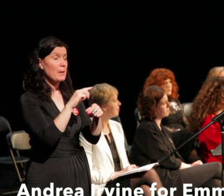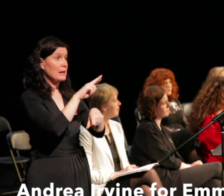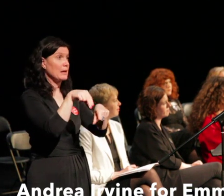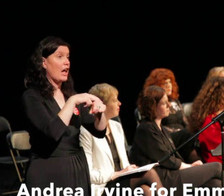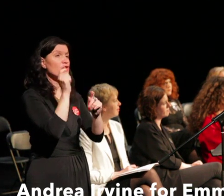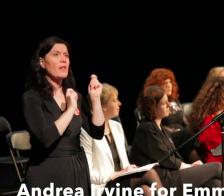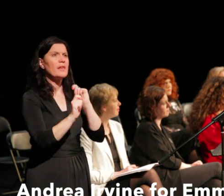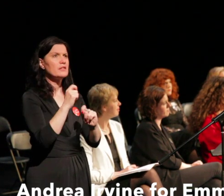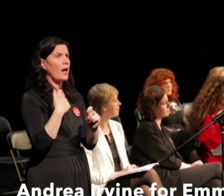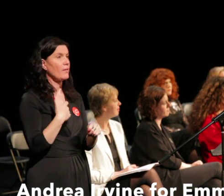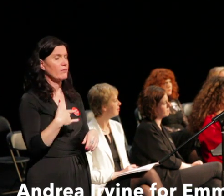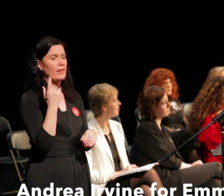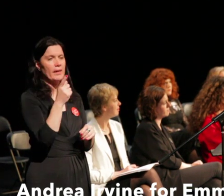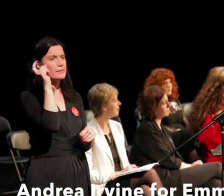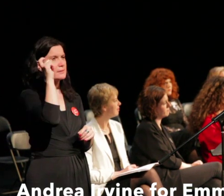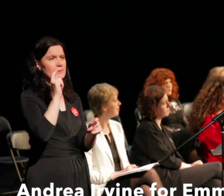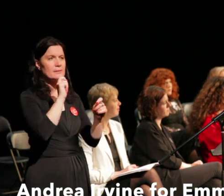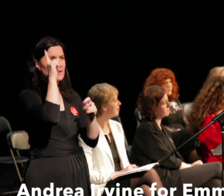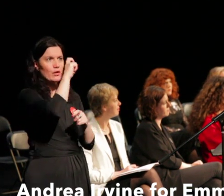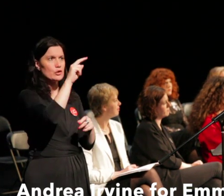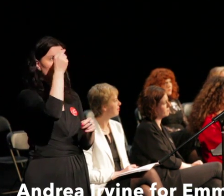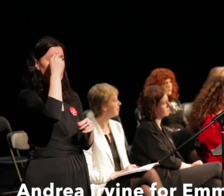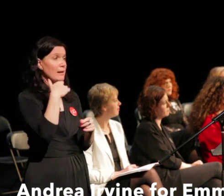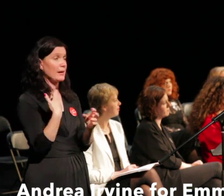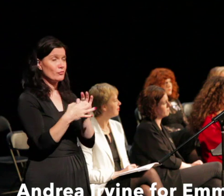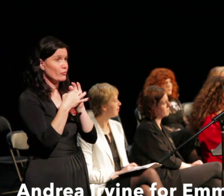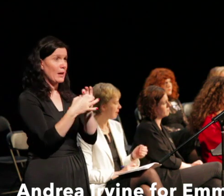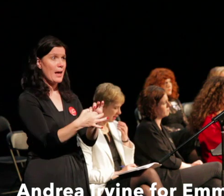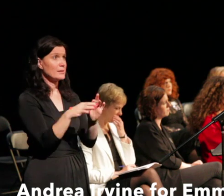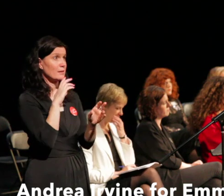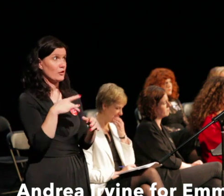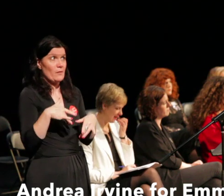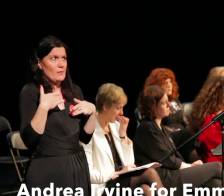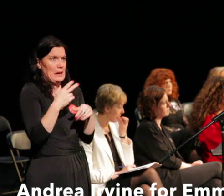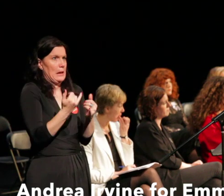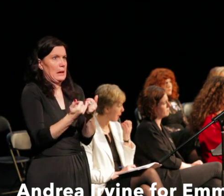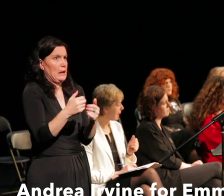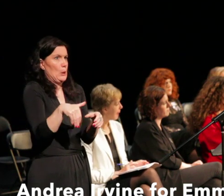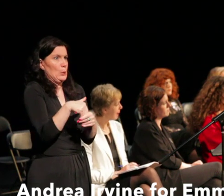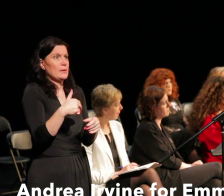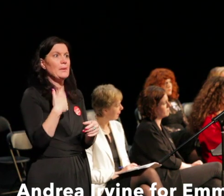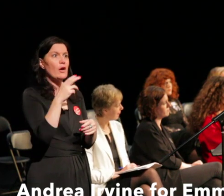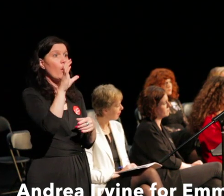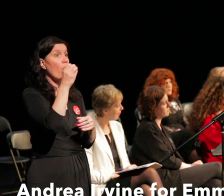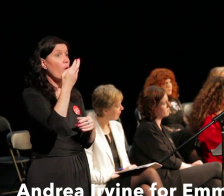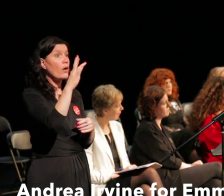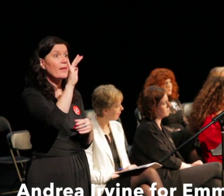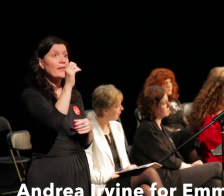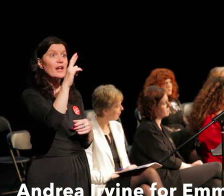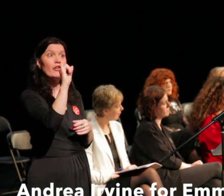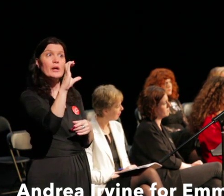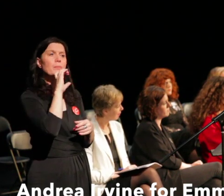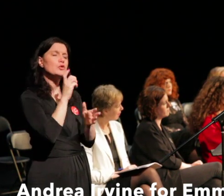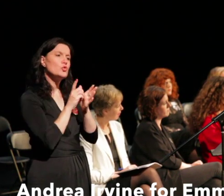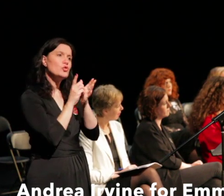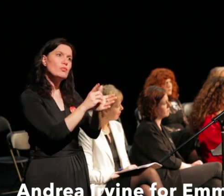theatre, difficult. I cannot relate to it either in regard to the Abbey or the Lyric. But I do know that to